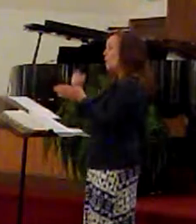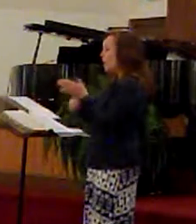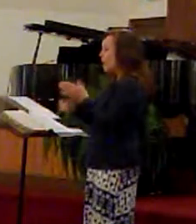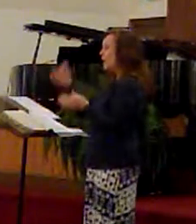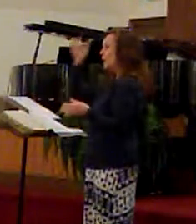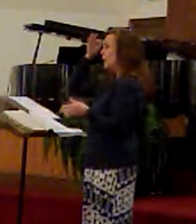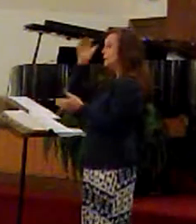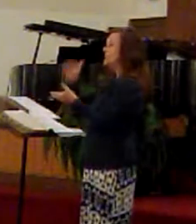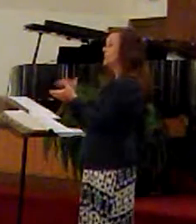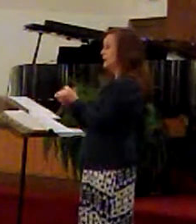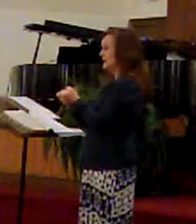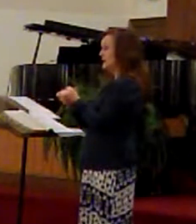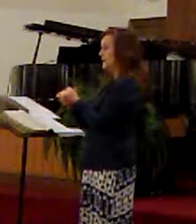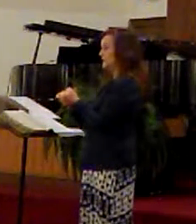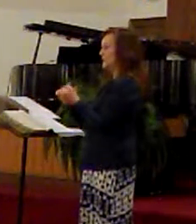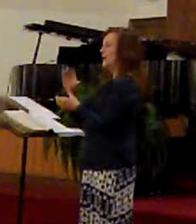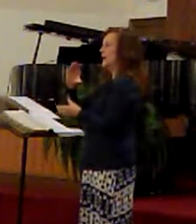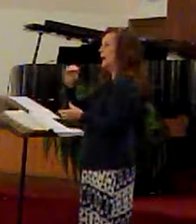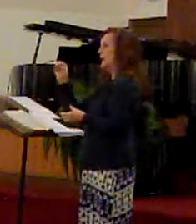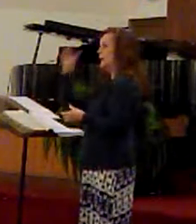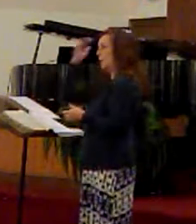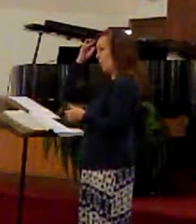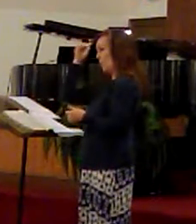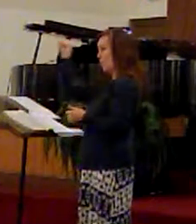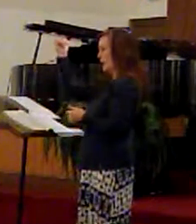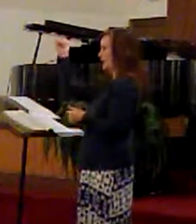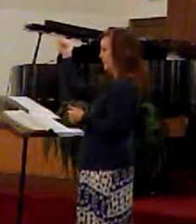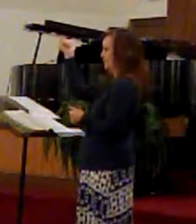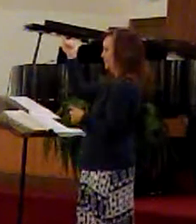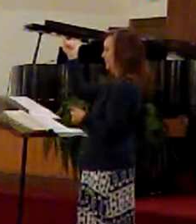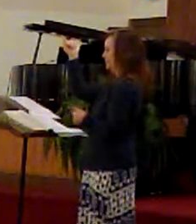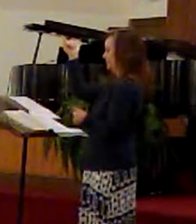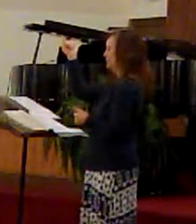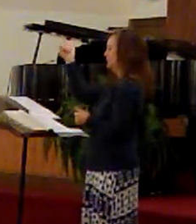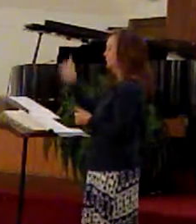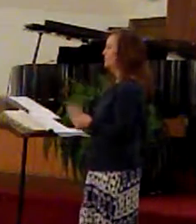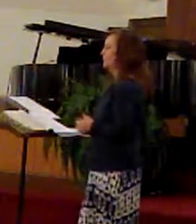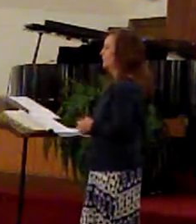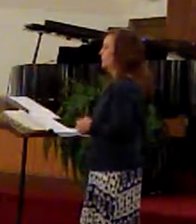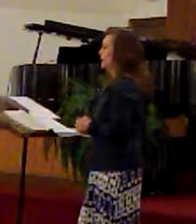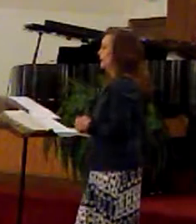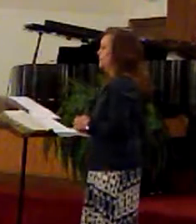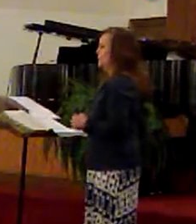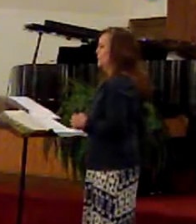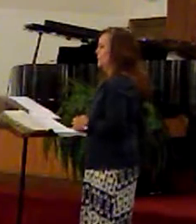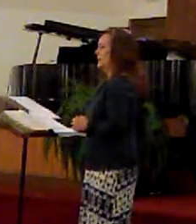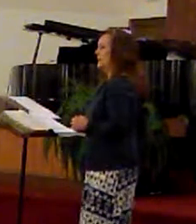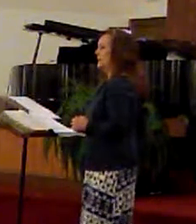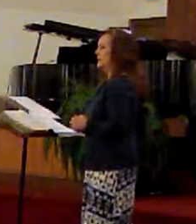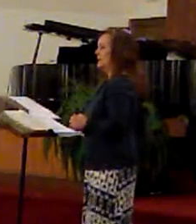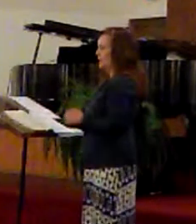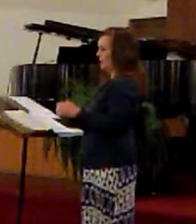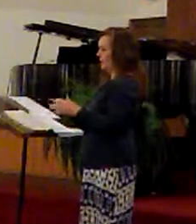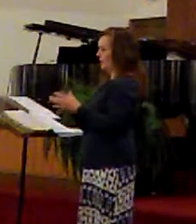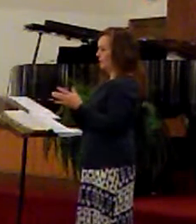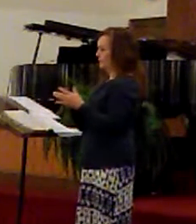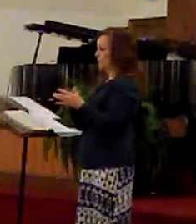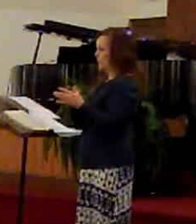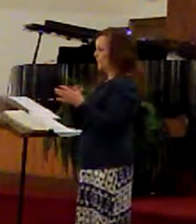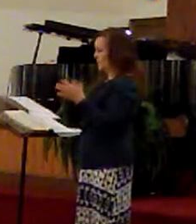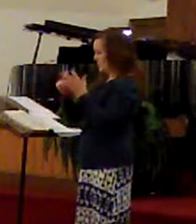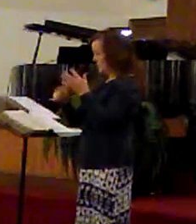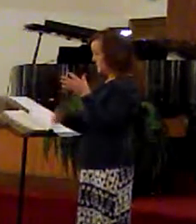God. As we look at this, the biblical truth for the study, for this lesson, if you will, lesson